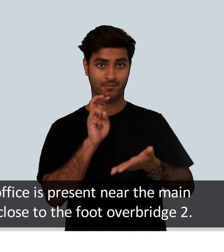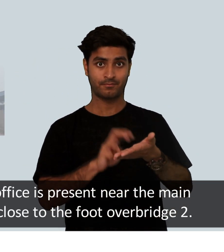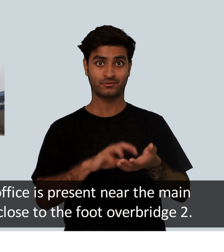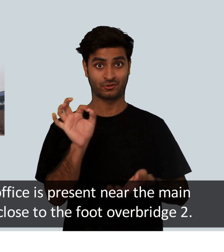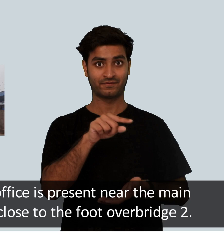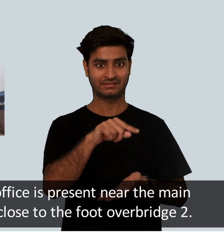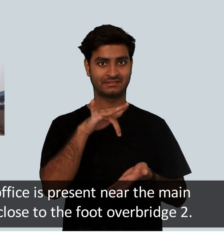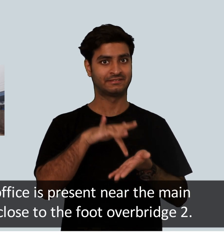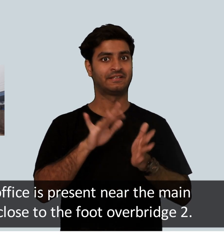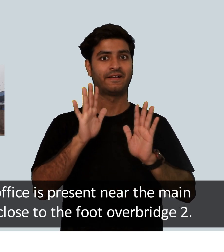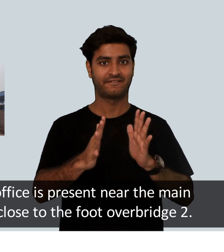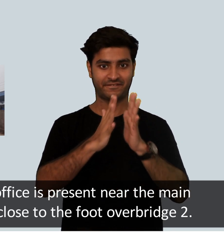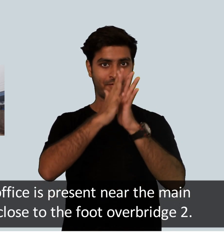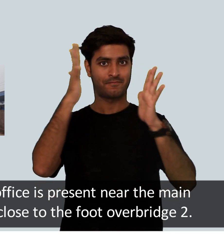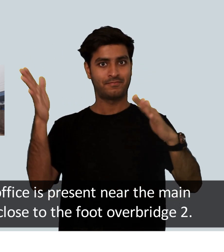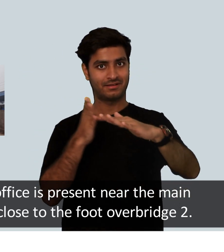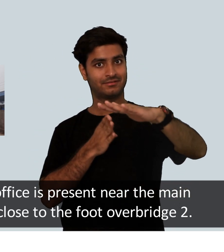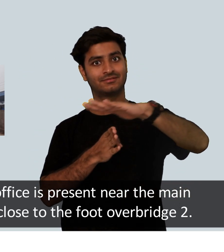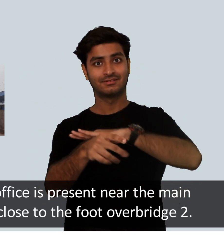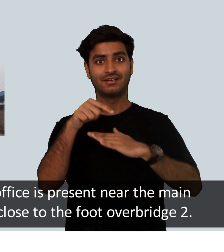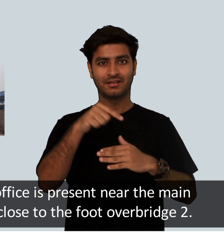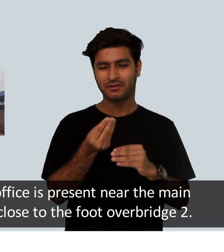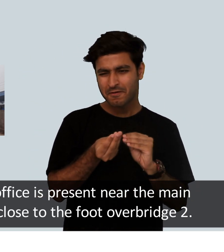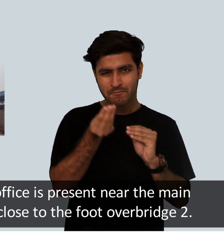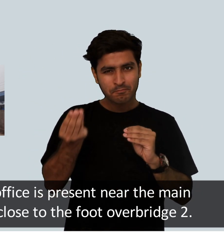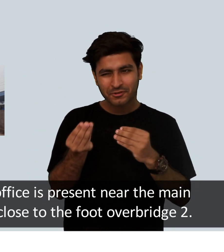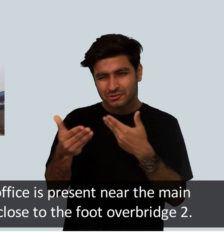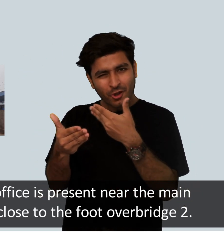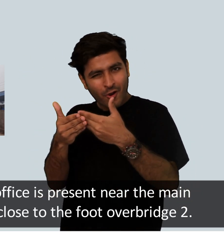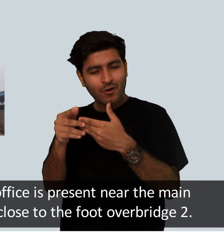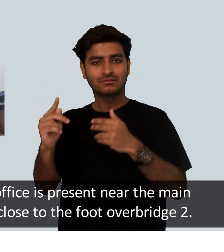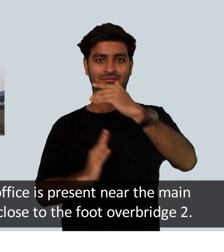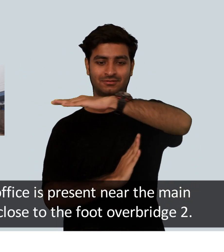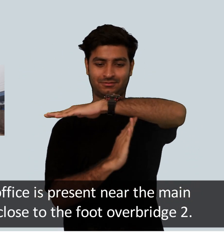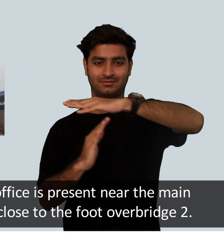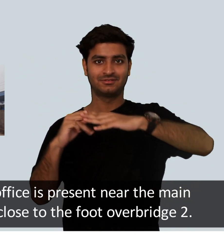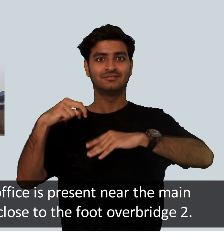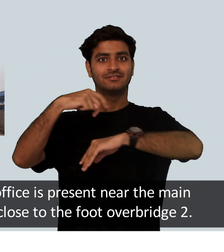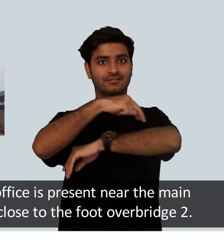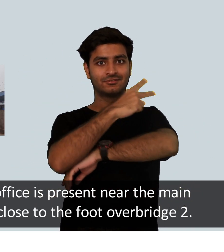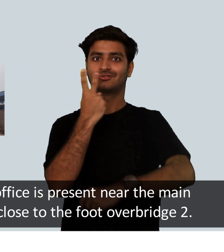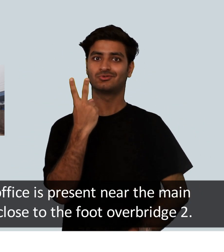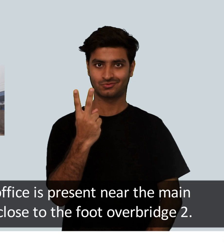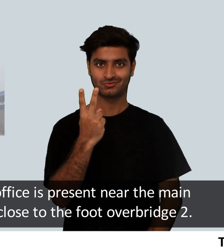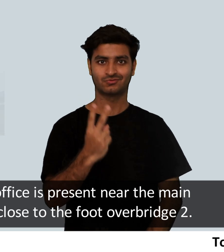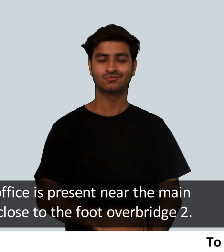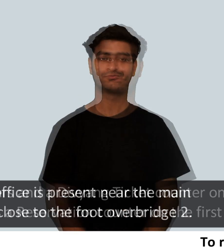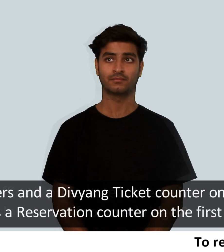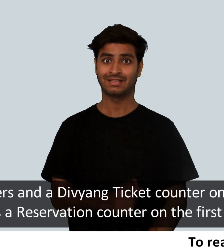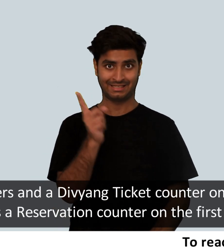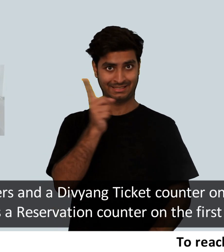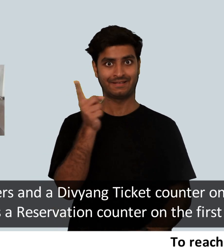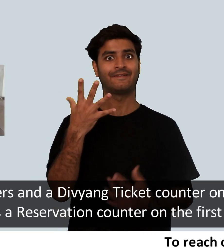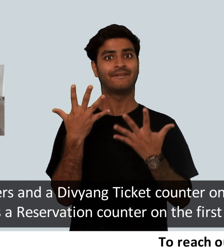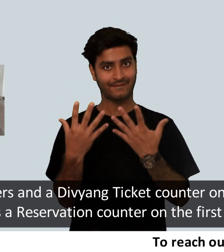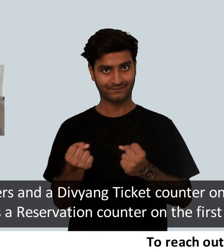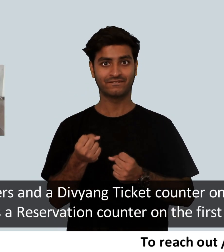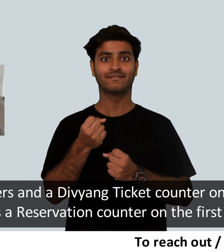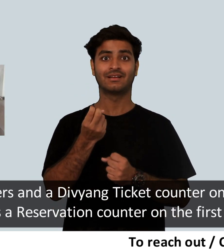The booking office is present near the main entrance hall, close to the foot over bridge 2. There are ticket